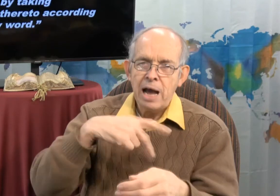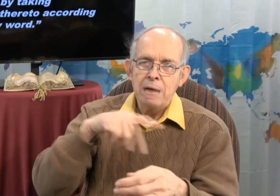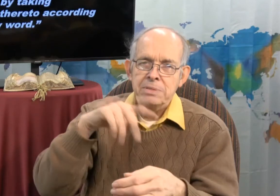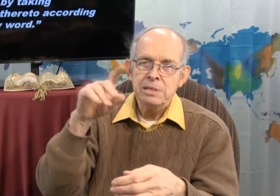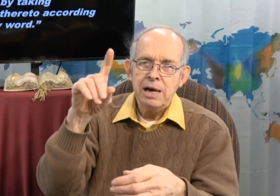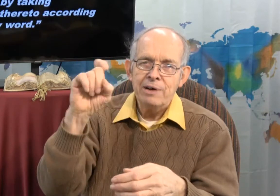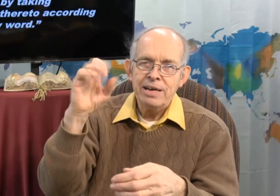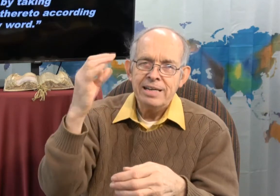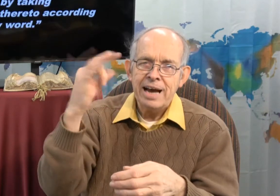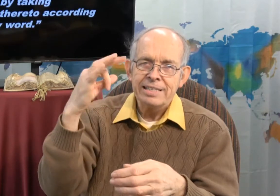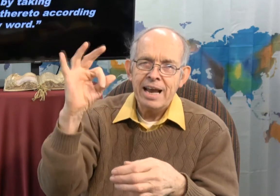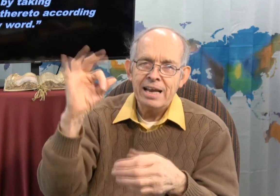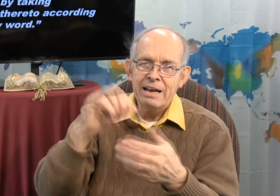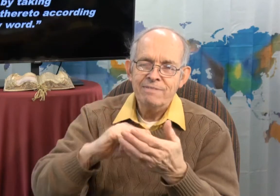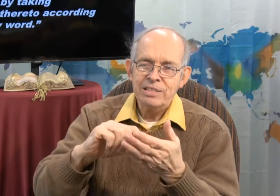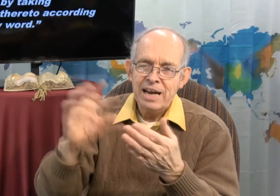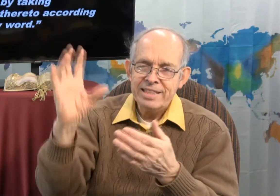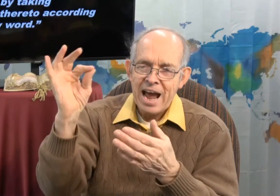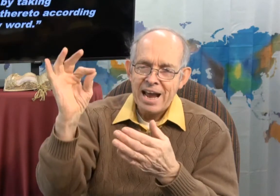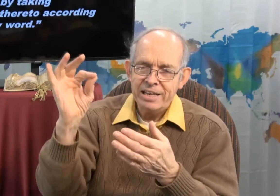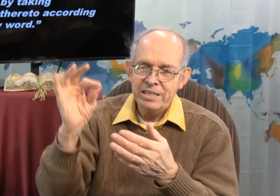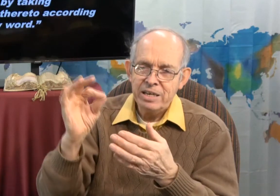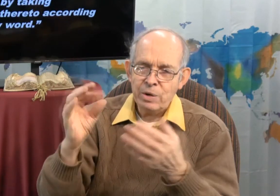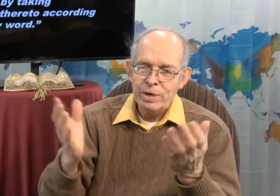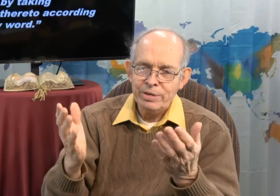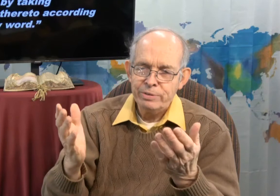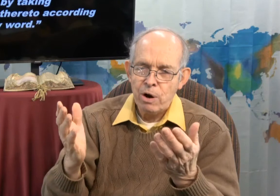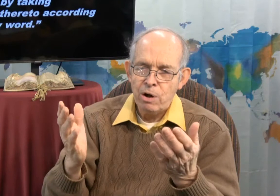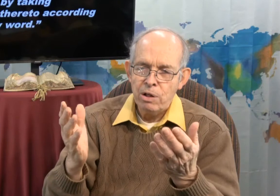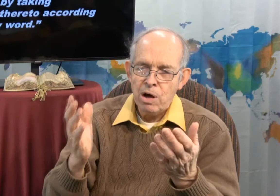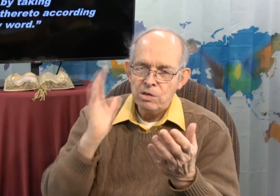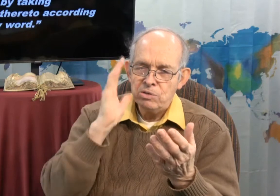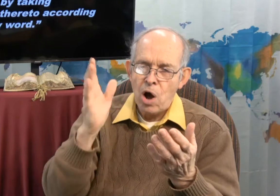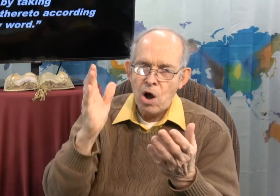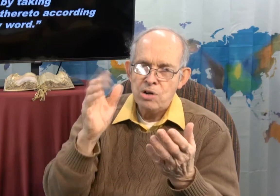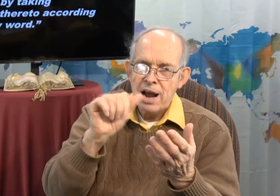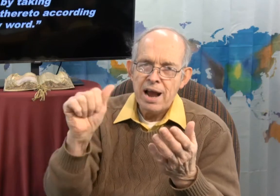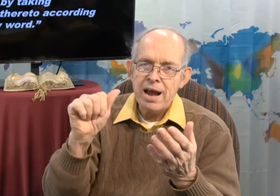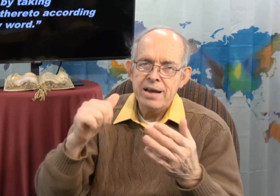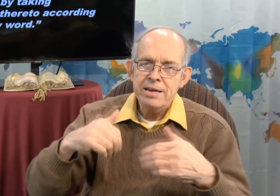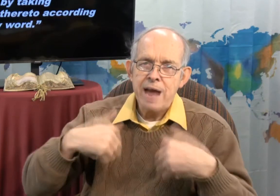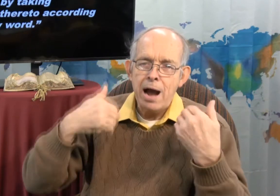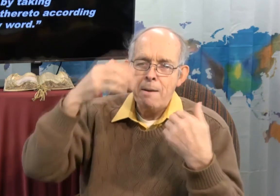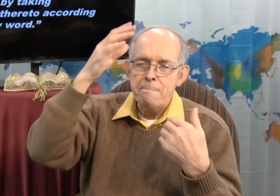Psalm 119, verse 9. Where God taught a young